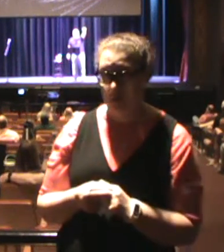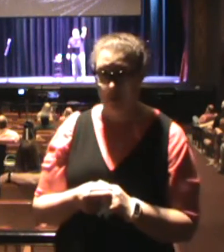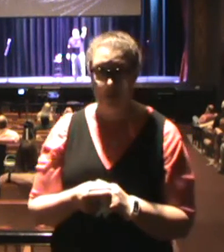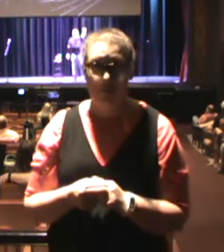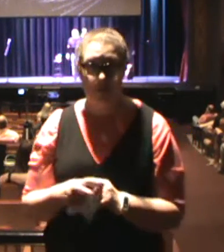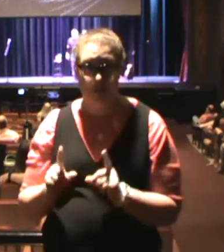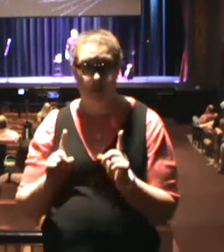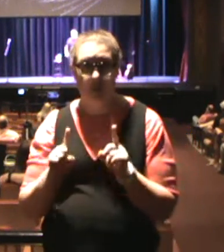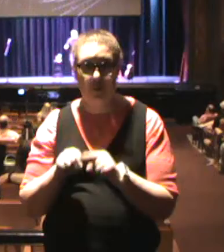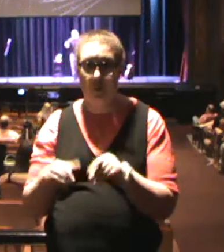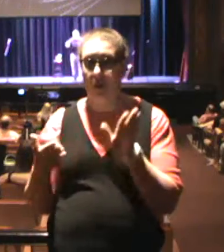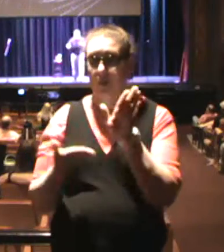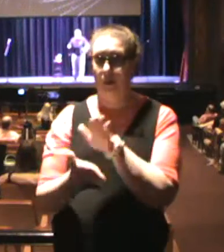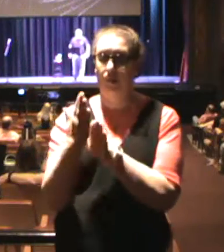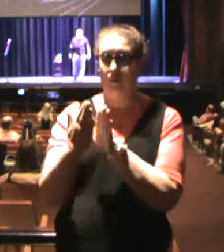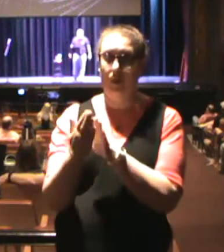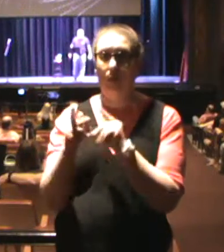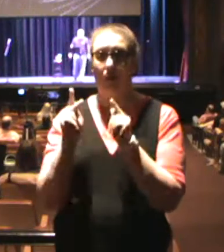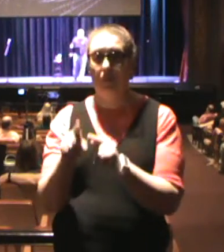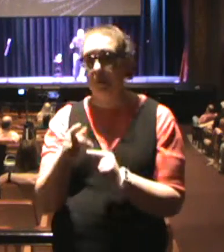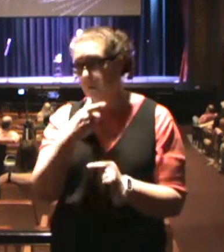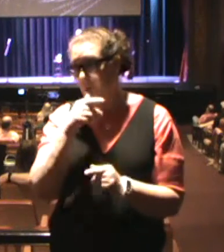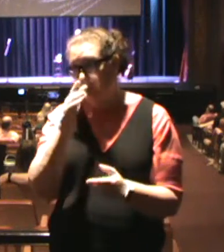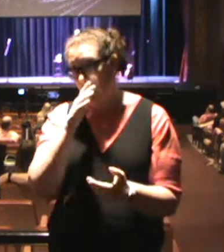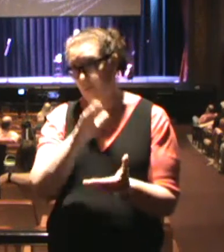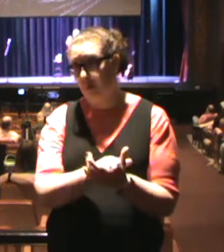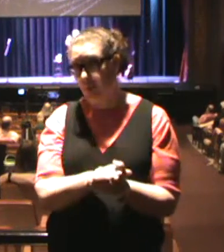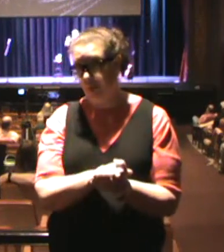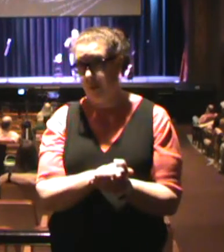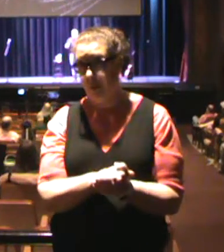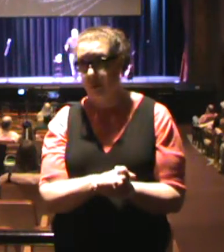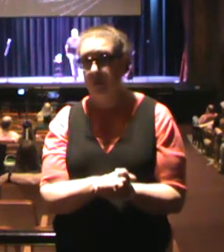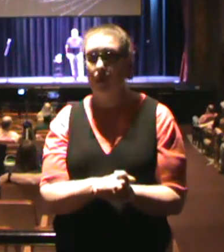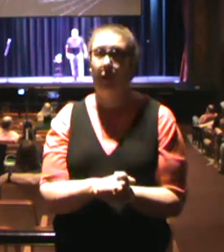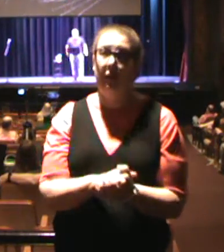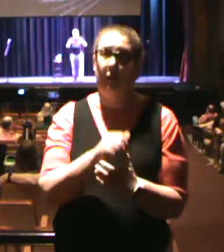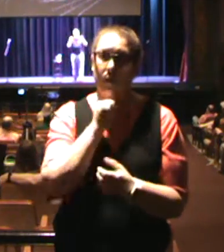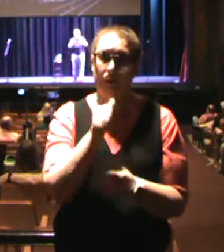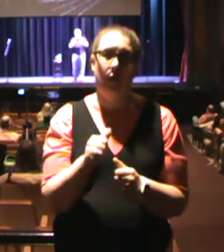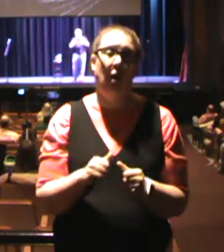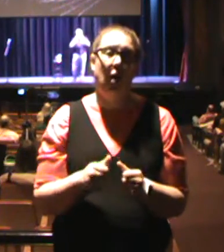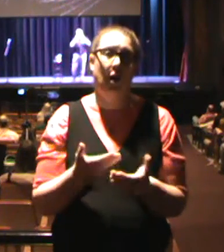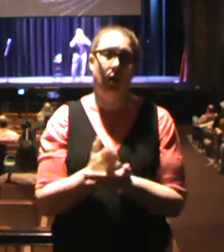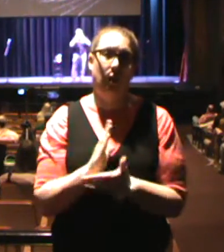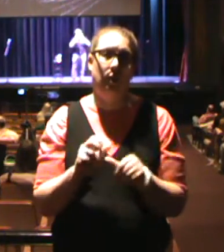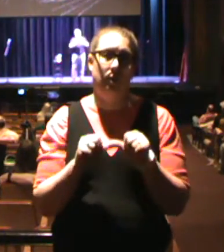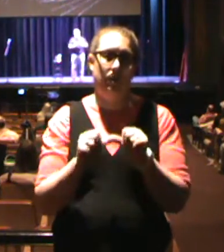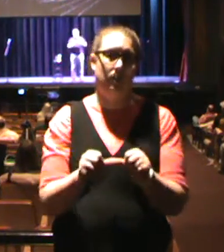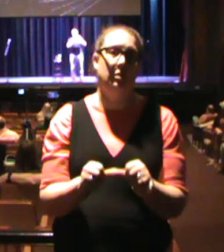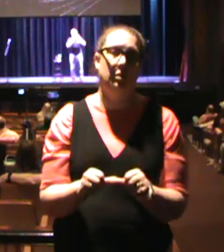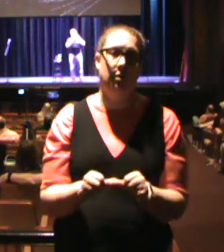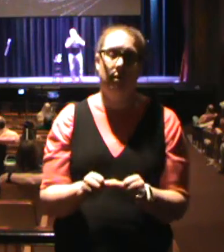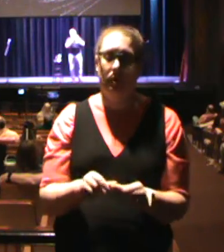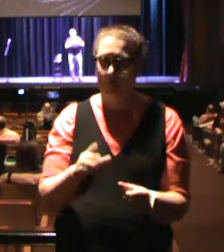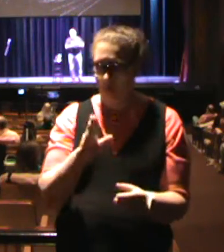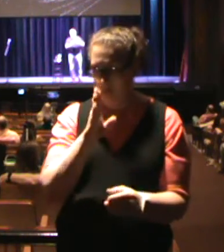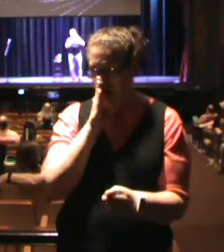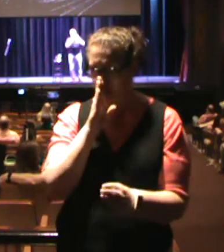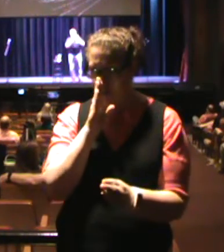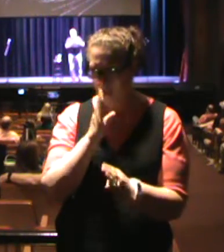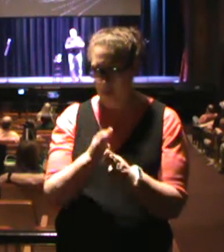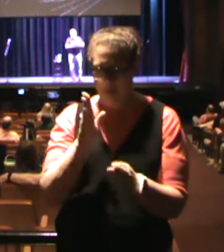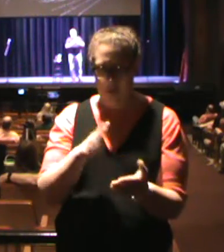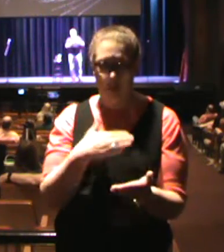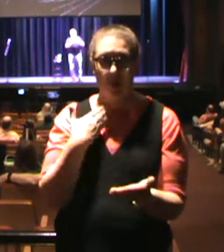hair? Remember that? Let's read that. The point is, he didn't let it fester. He dealt with it as soon as he